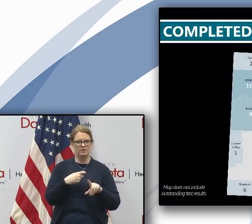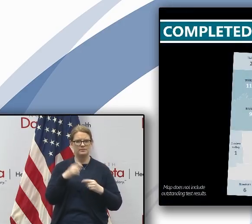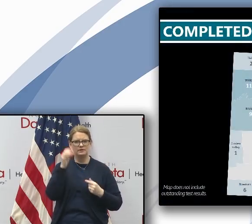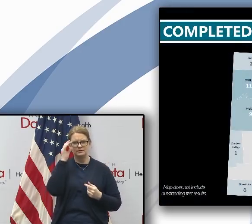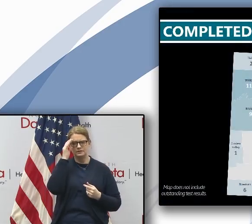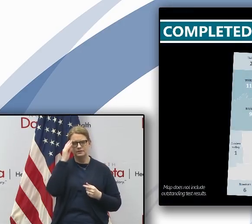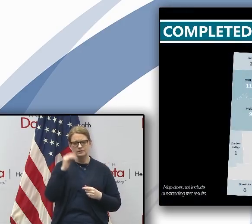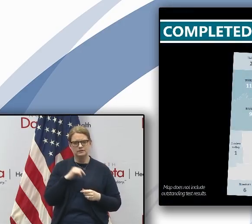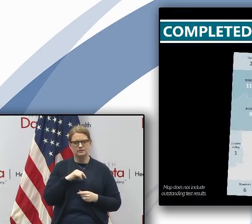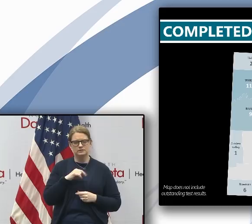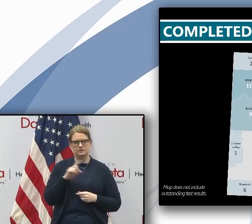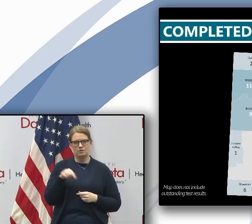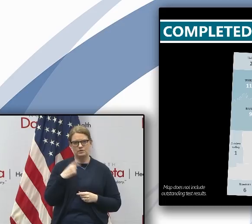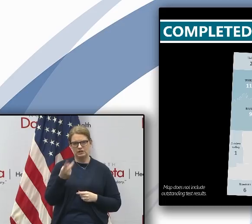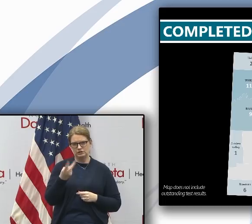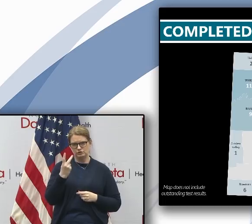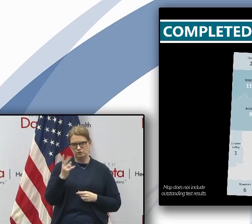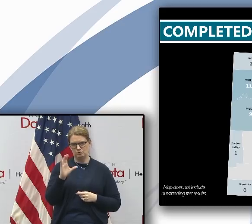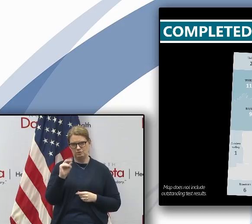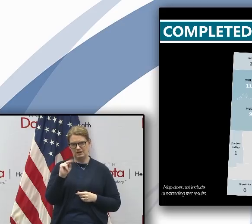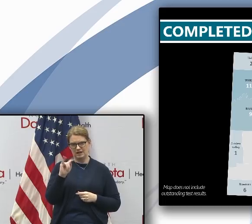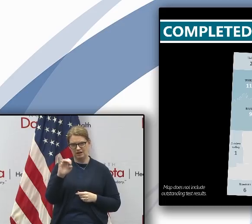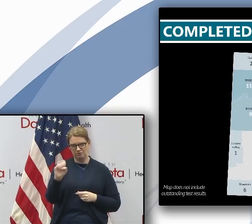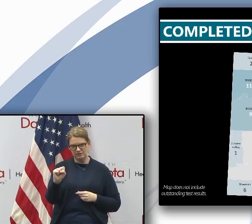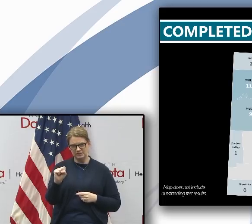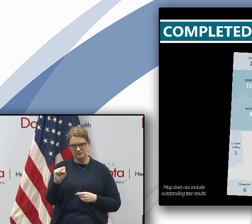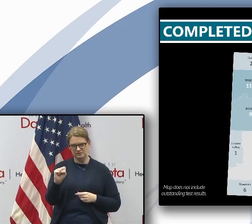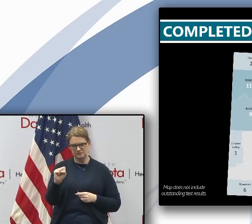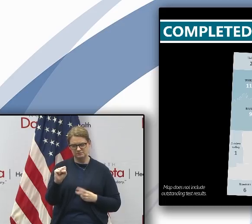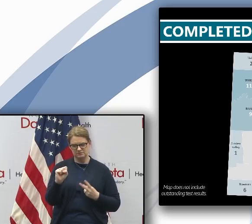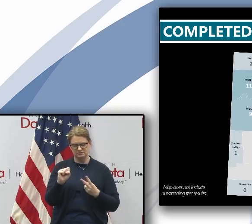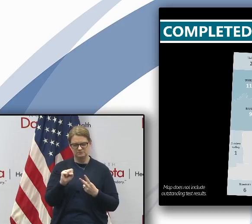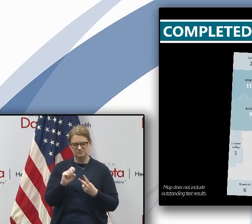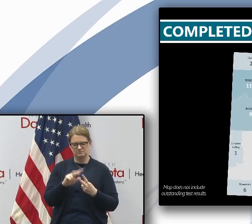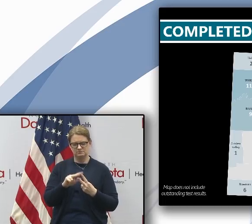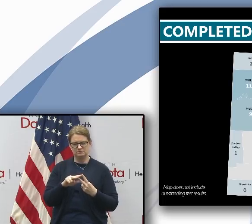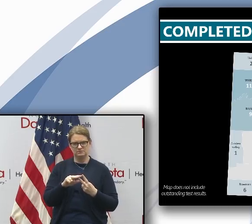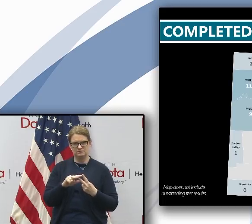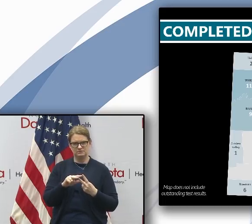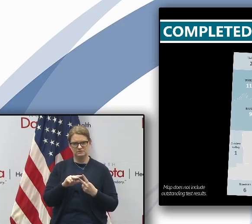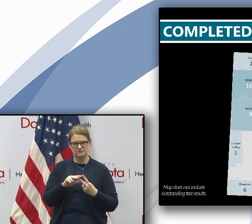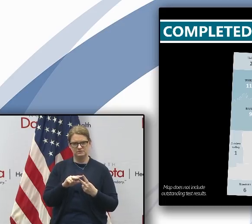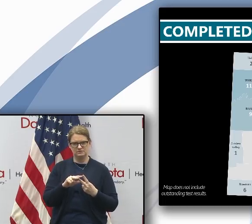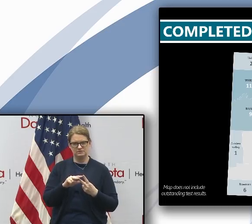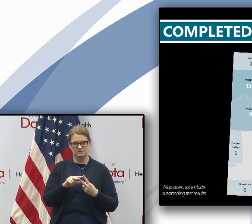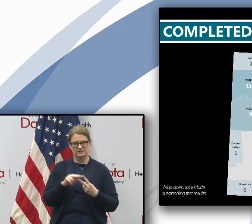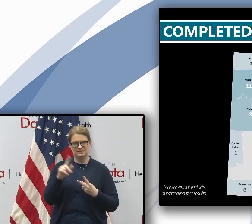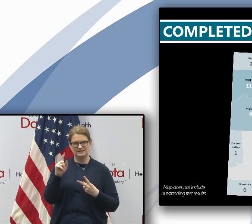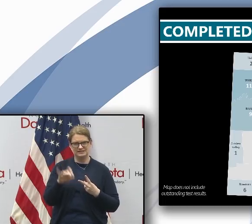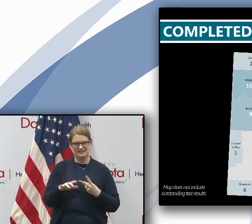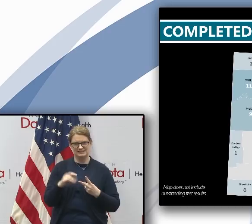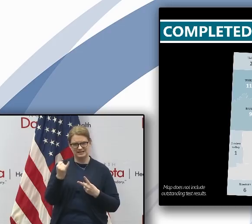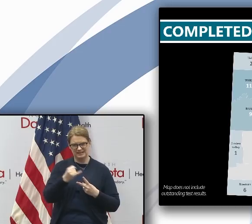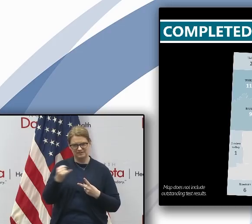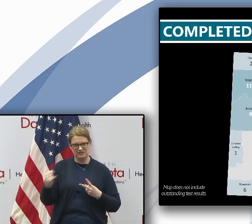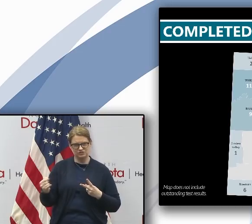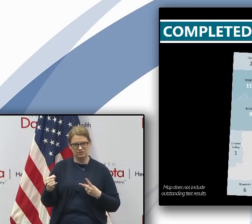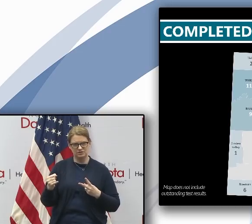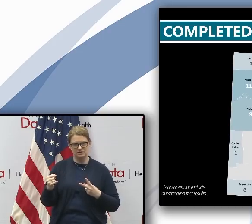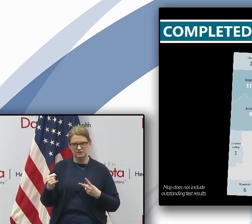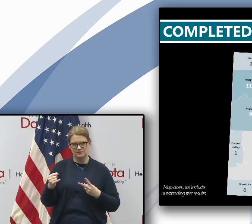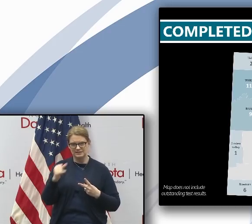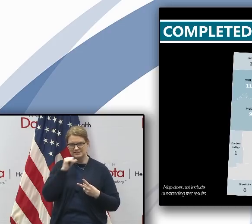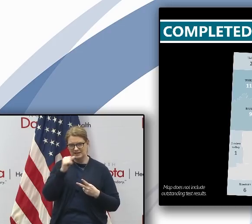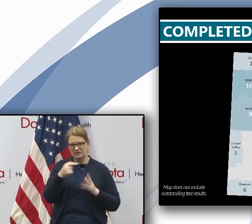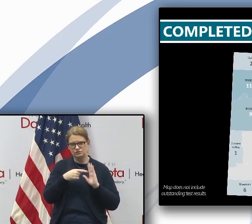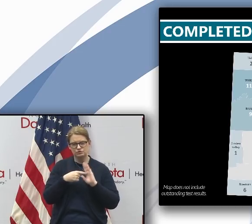have only 2 counties where there have been tests taken where the individual receiving the test has not indicated an